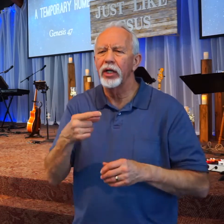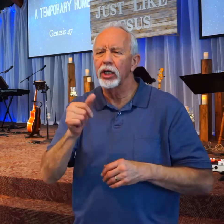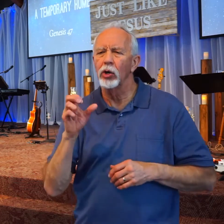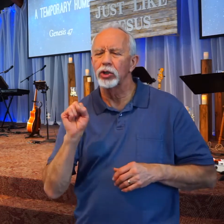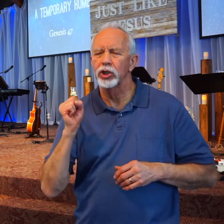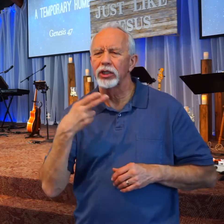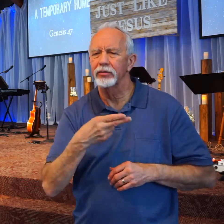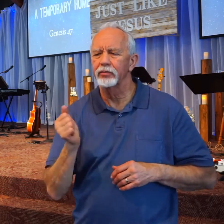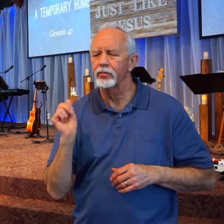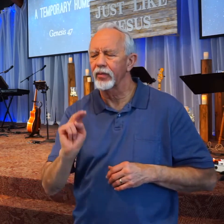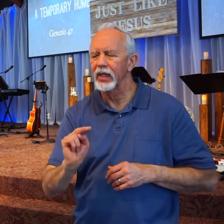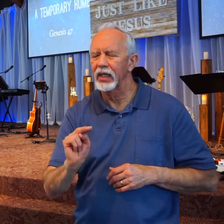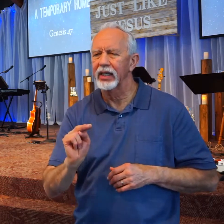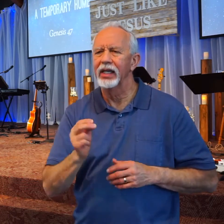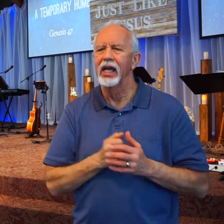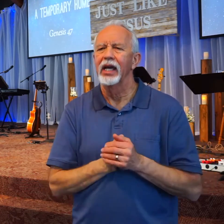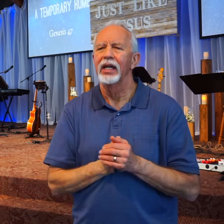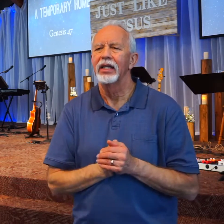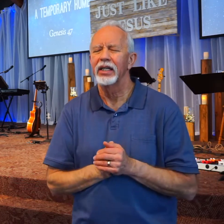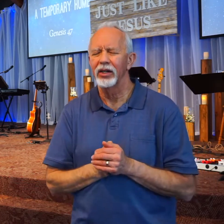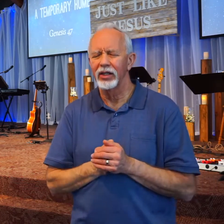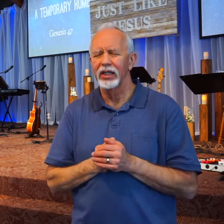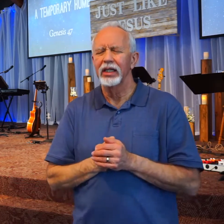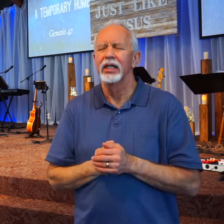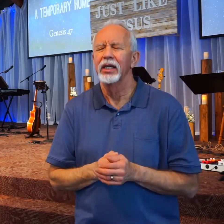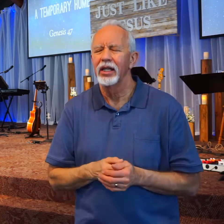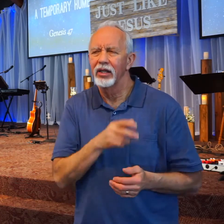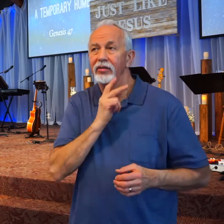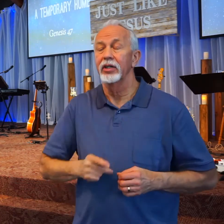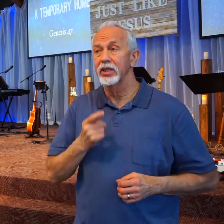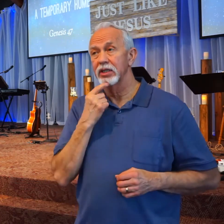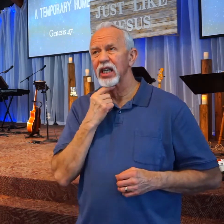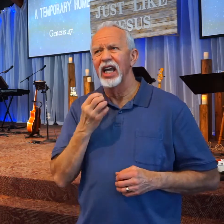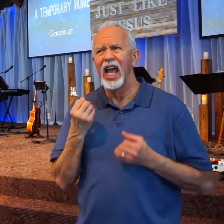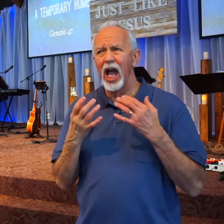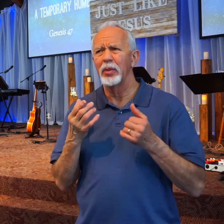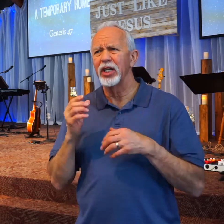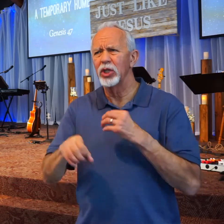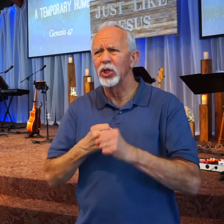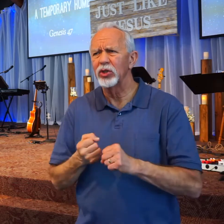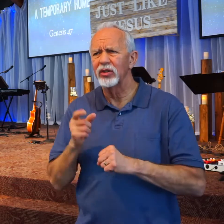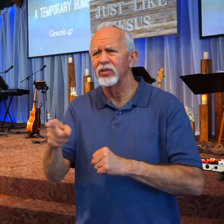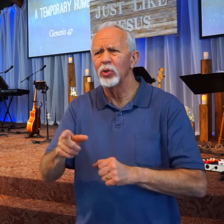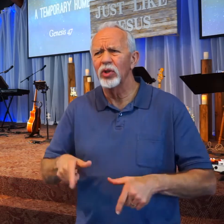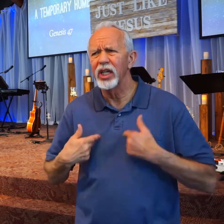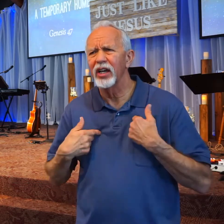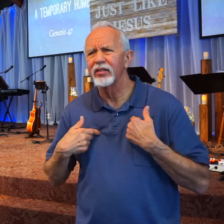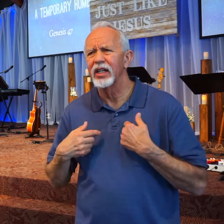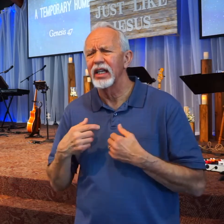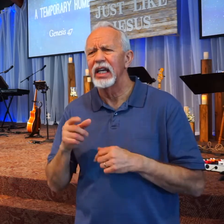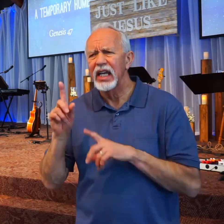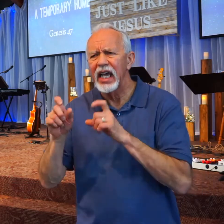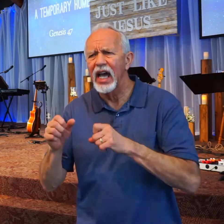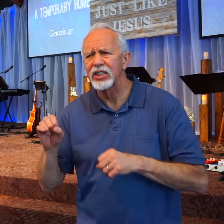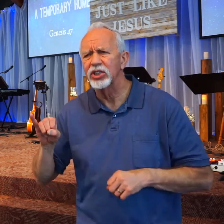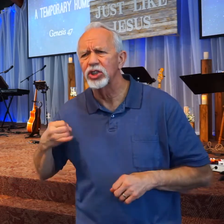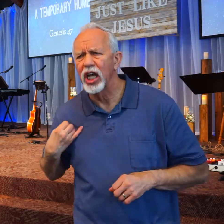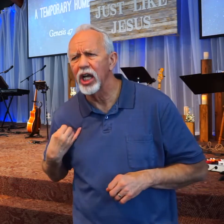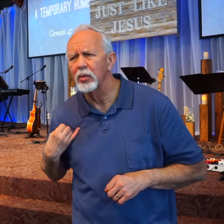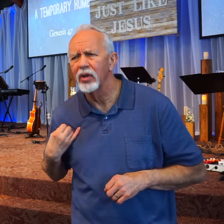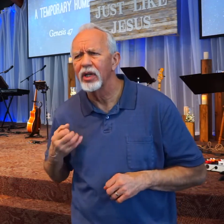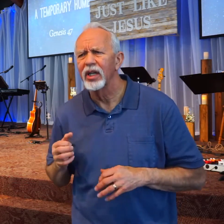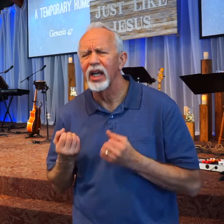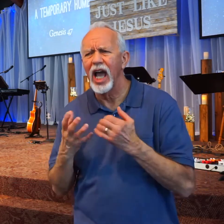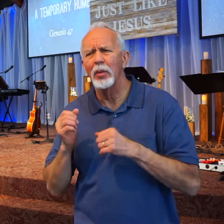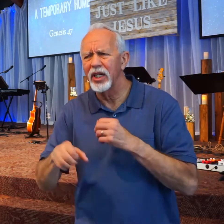up. So Jacob walks up and Pharaoh says, "How many years have you lived?" Well, that'll bless your heart, won't it? I